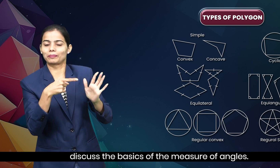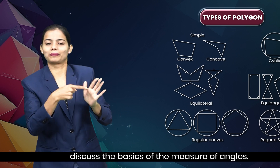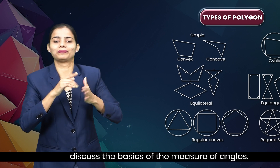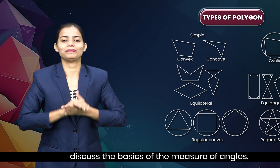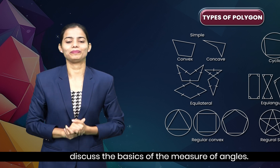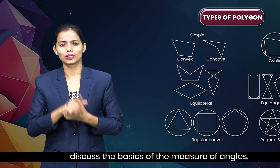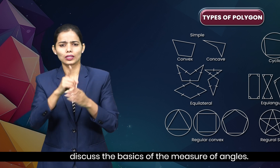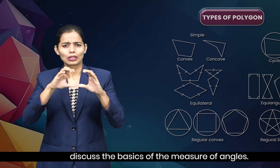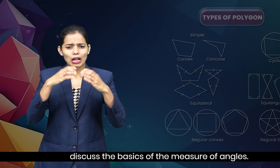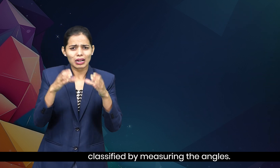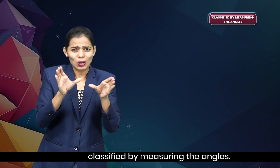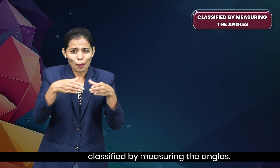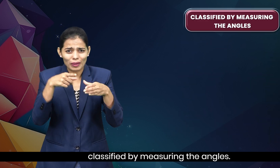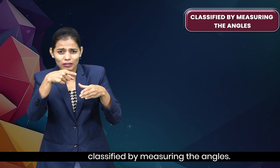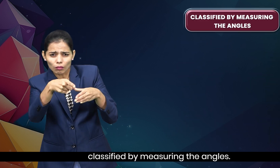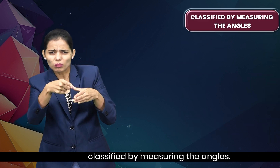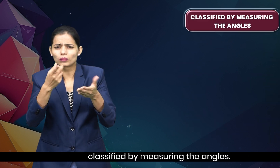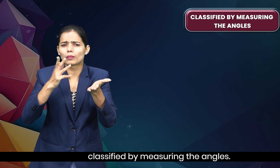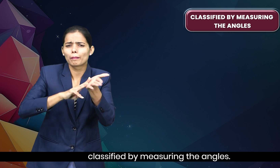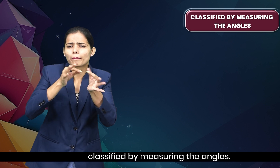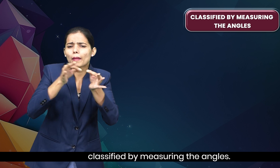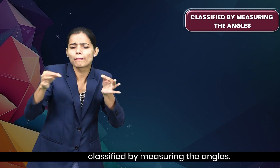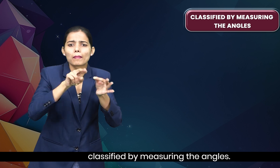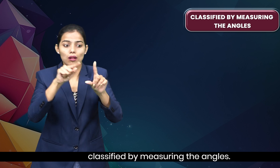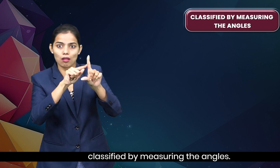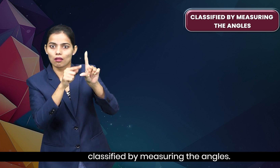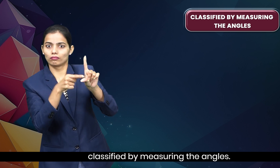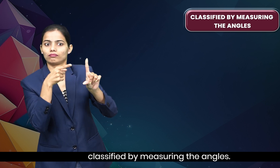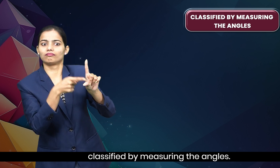angles, classified by measuring the angles.